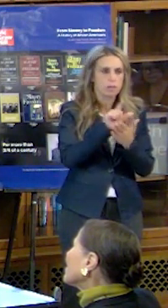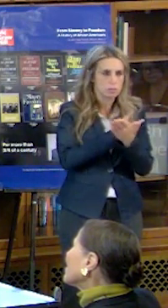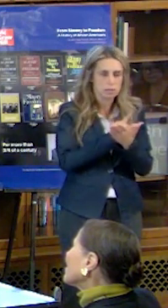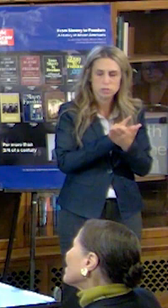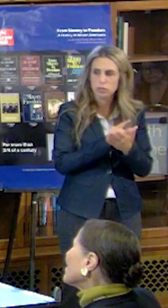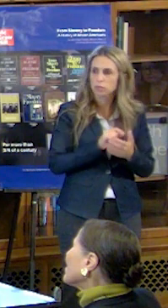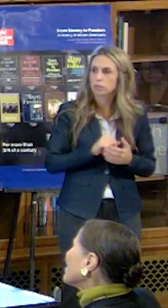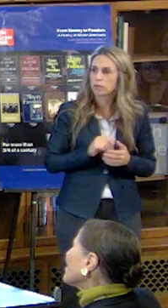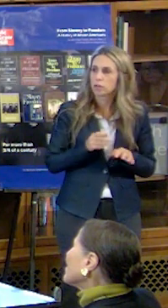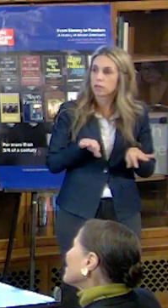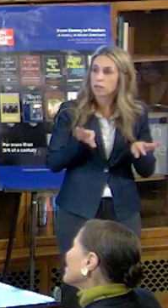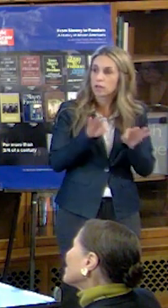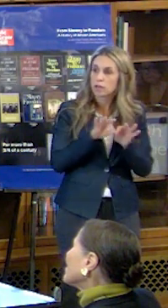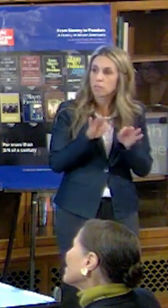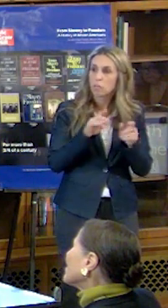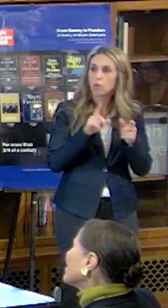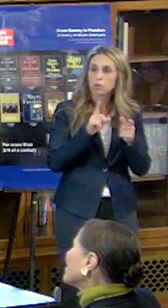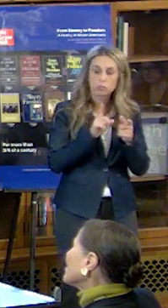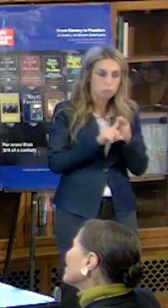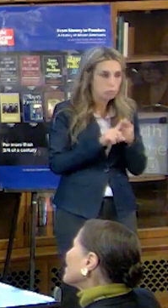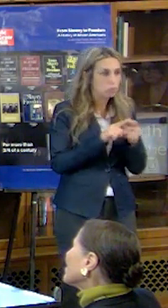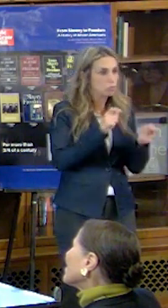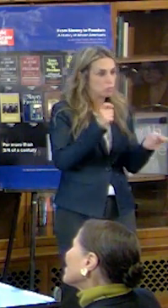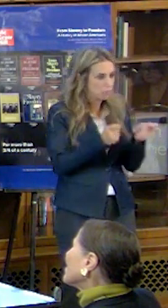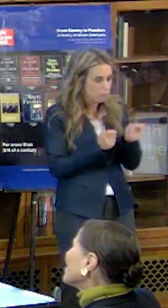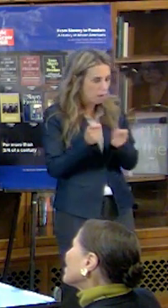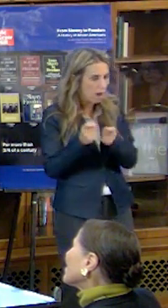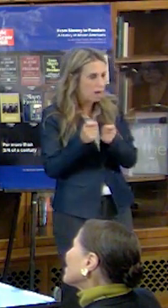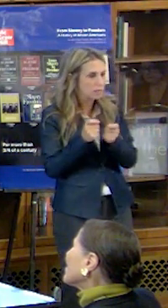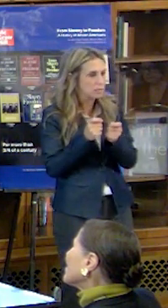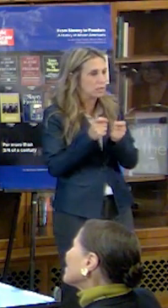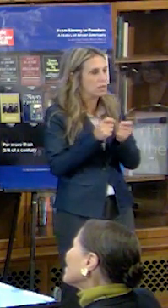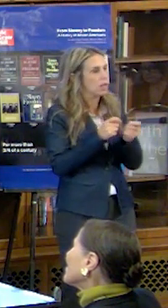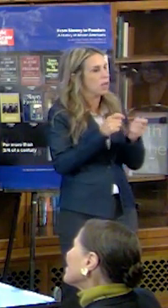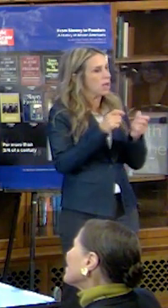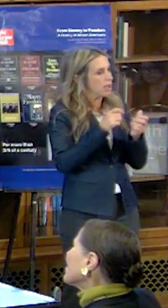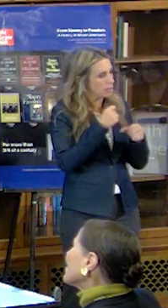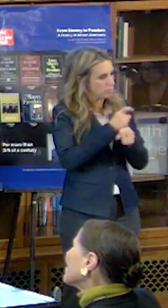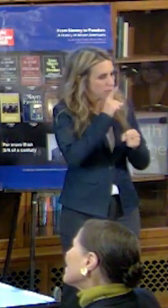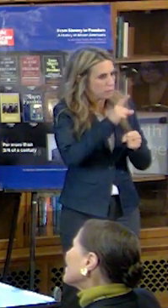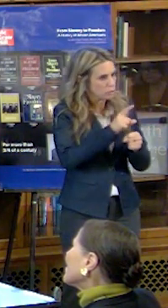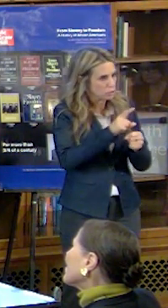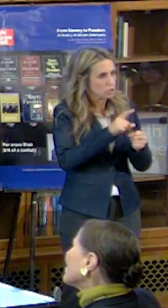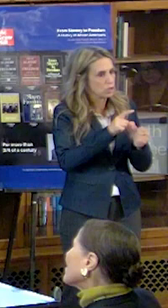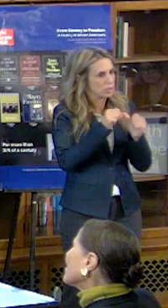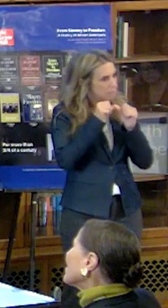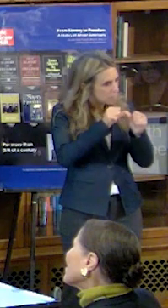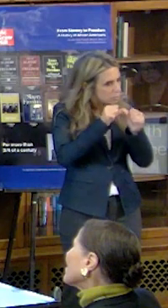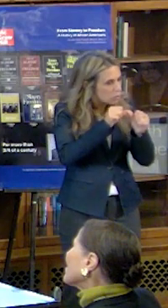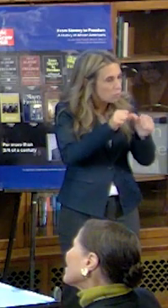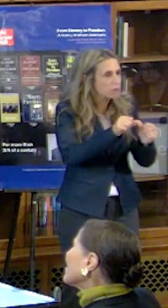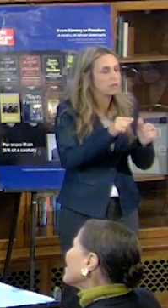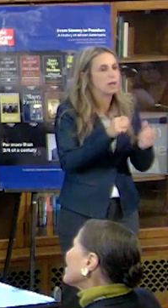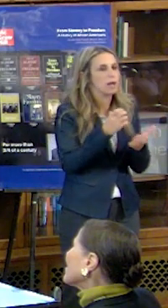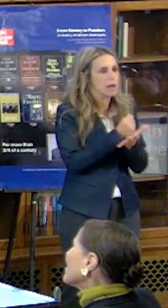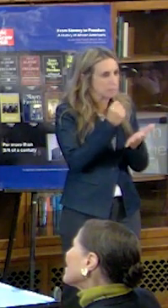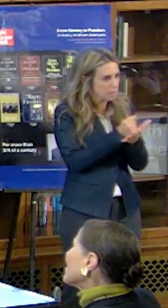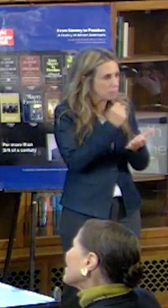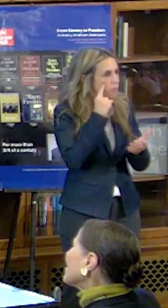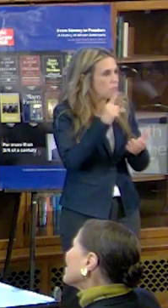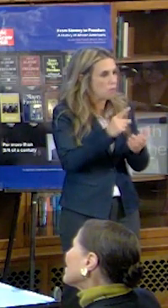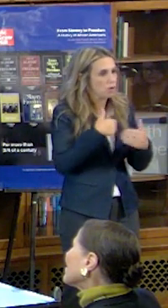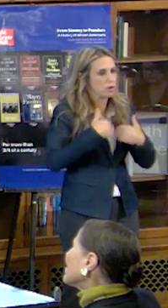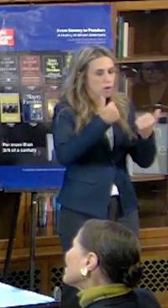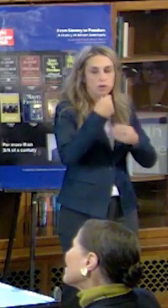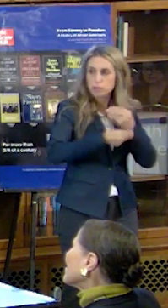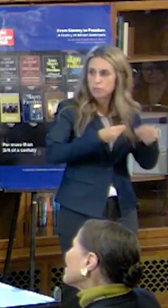to uh present revised correct and resurrect black history and to sure that he is accessible to another generation now